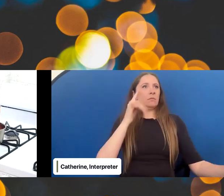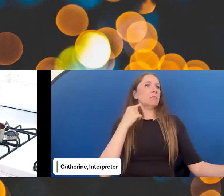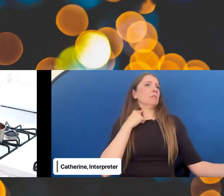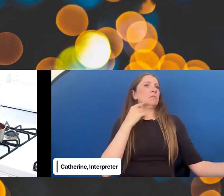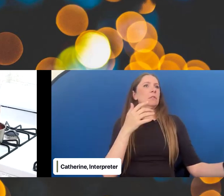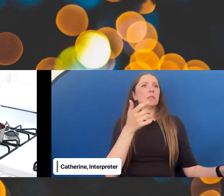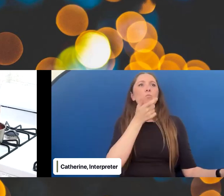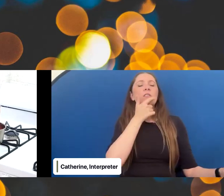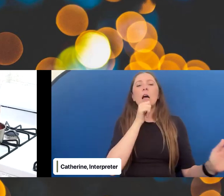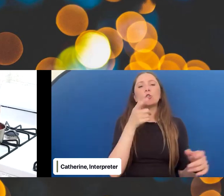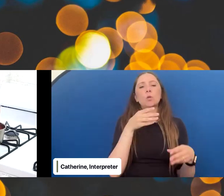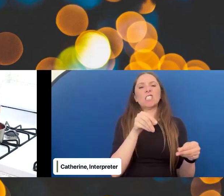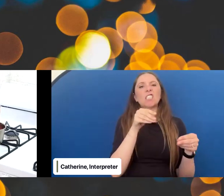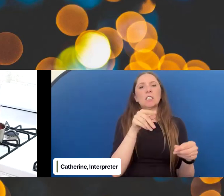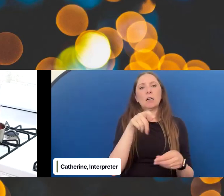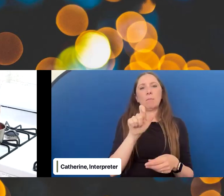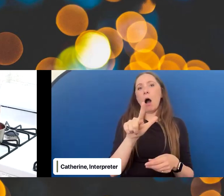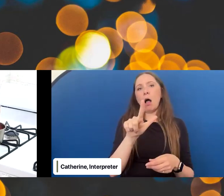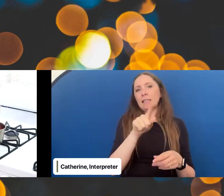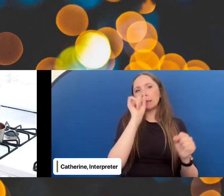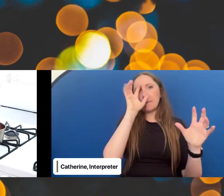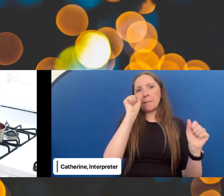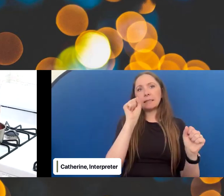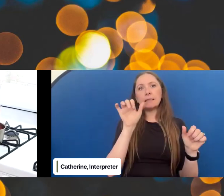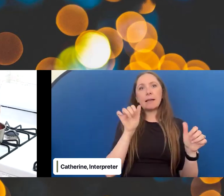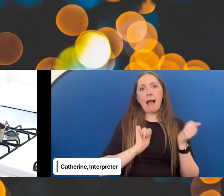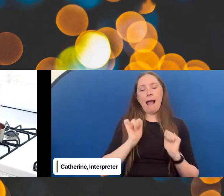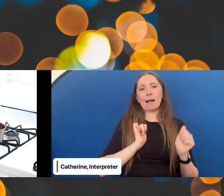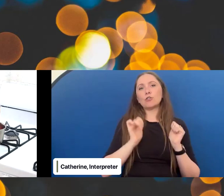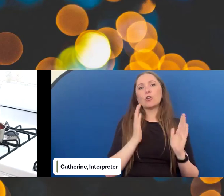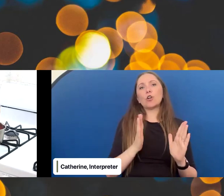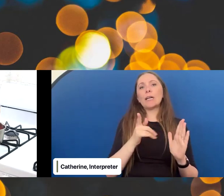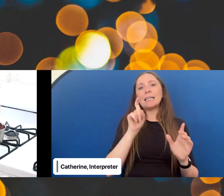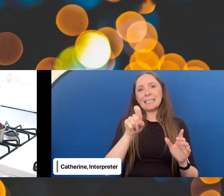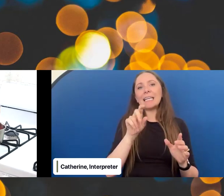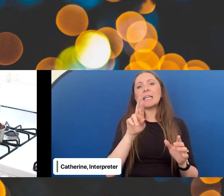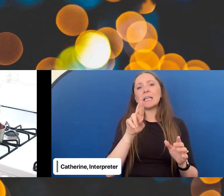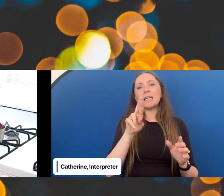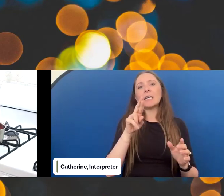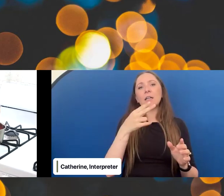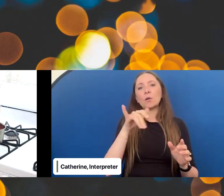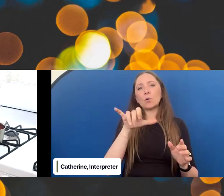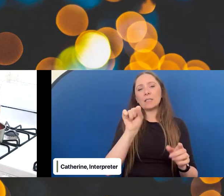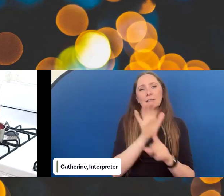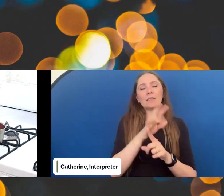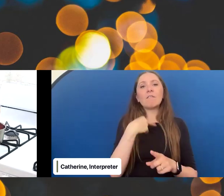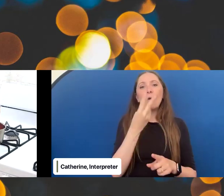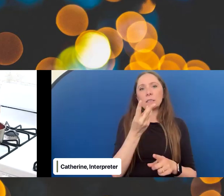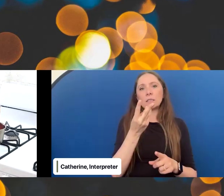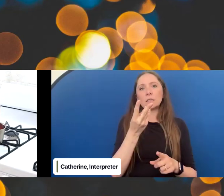make fun of Paul Bettany. I mean, he's an amazing actor. But you need Reese's voice. You do. You need Reese's